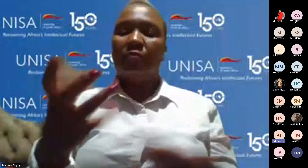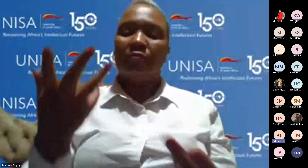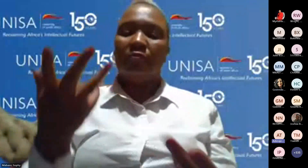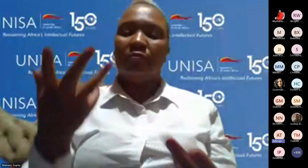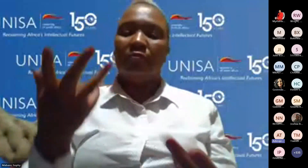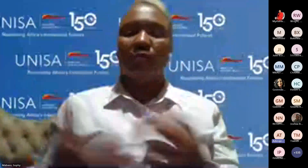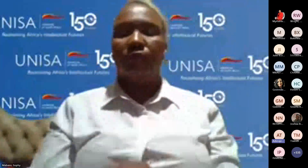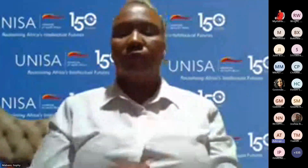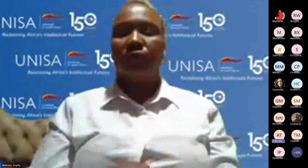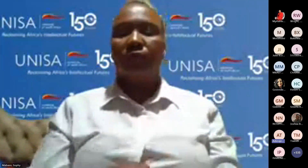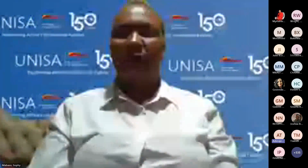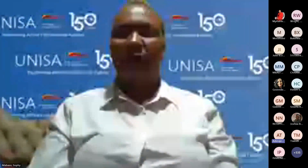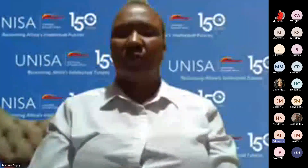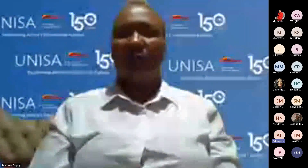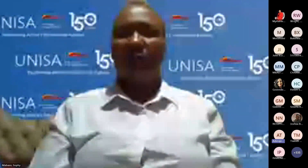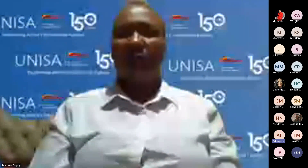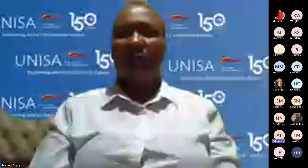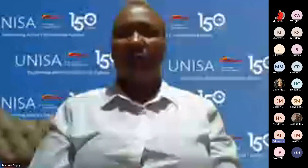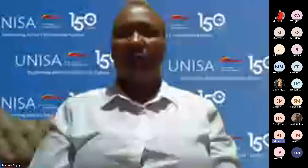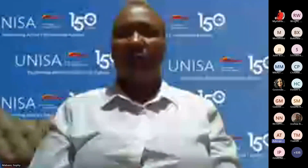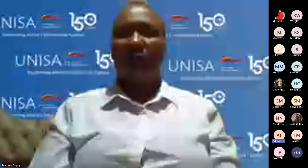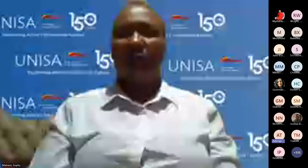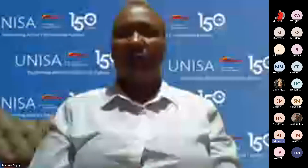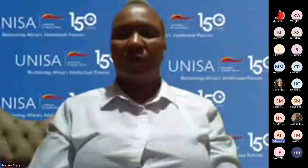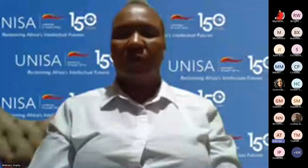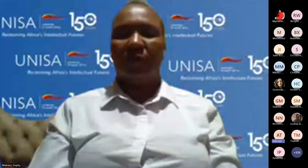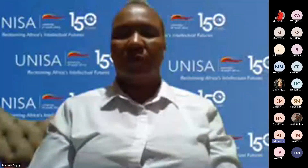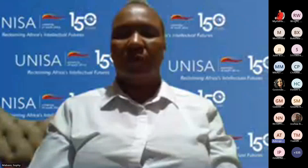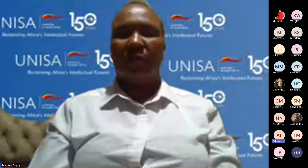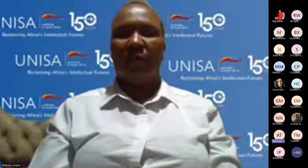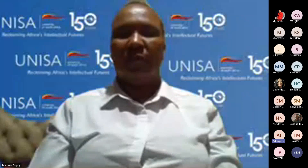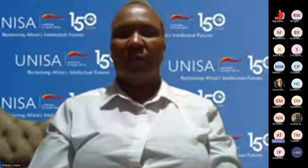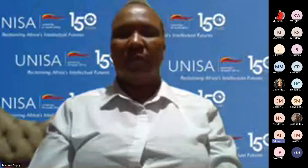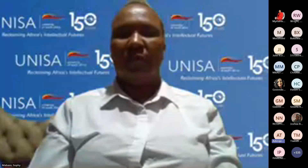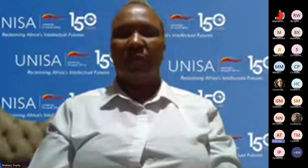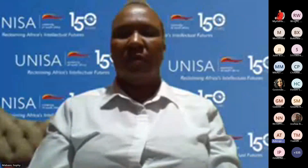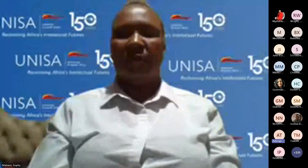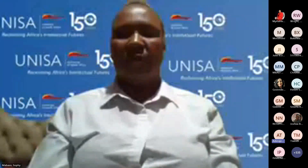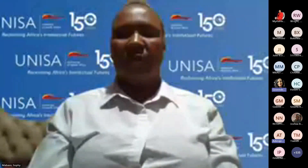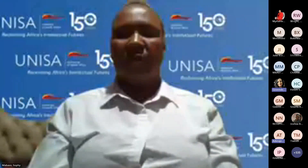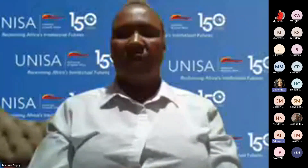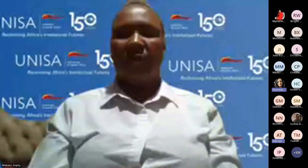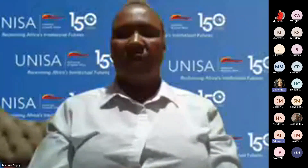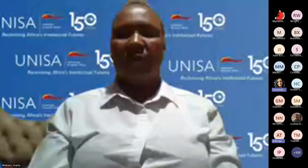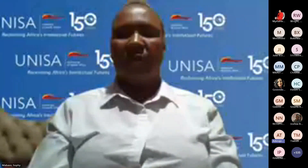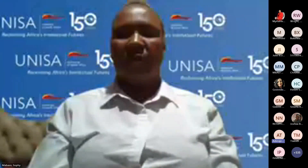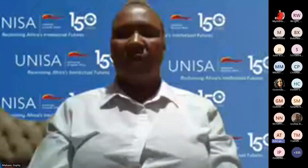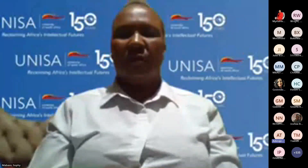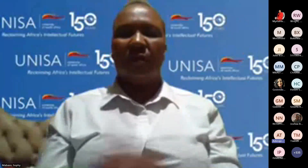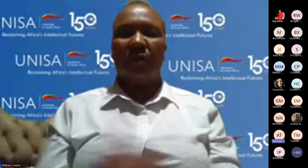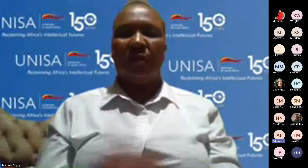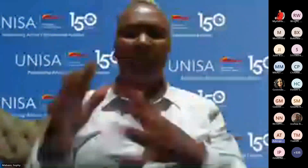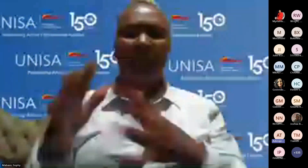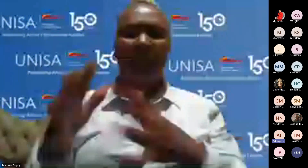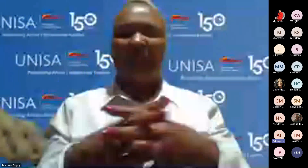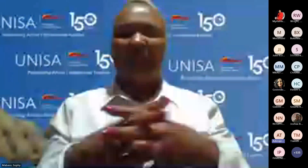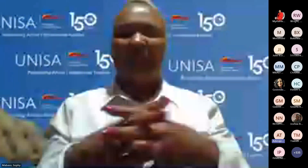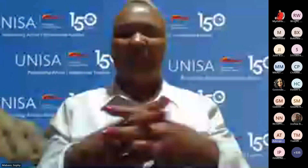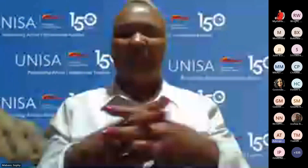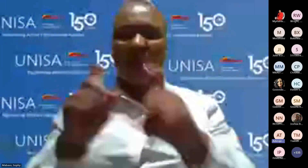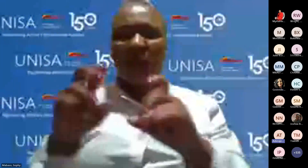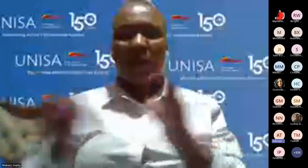this affect just me mixing? And in some papers, I also saw choice A is